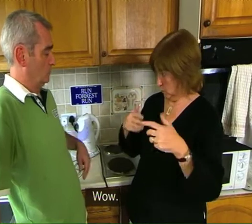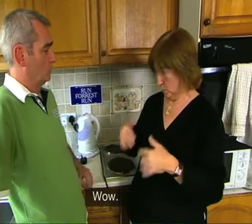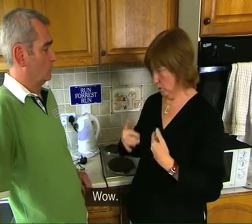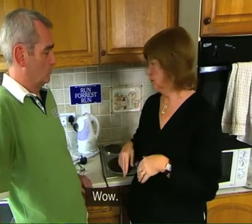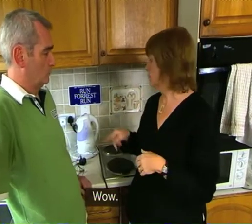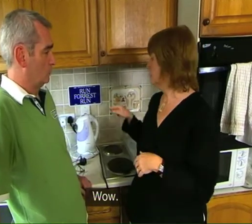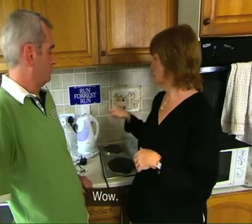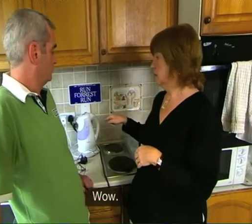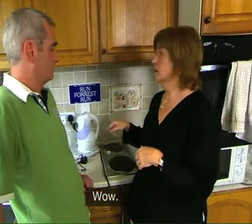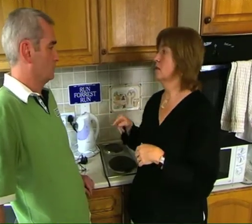Wow.